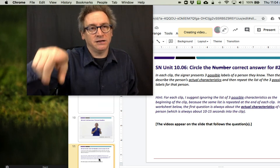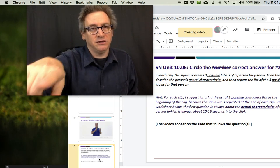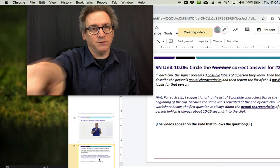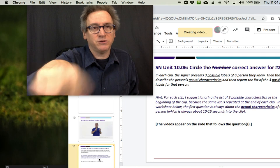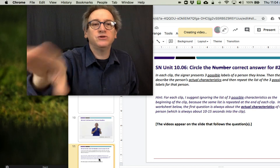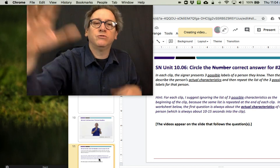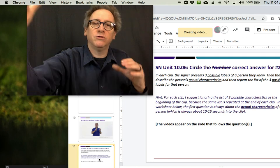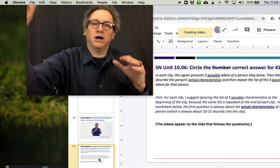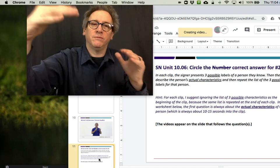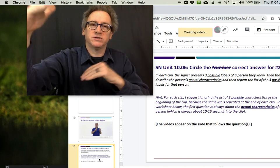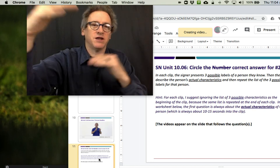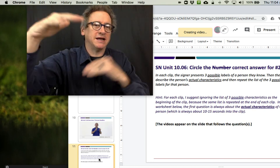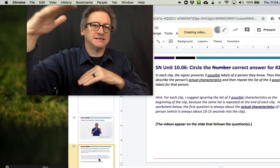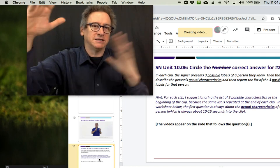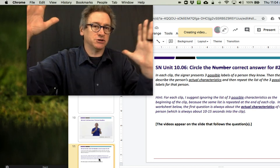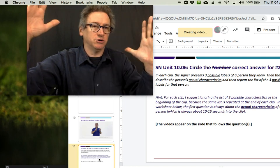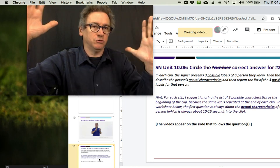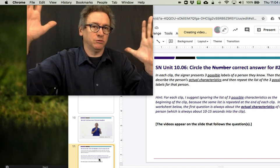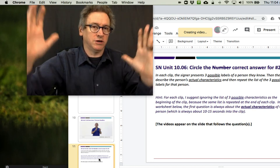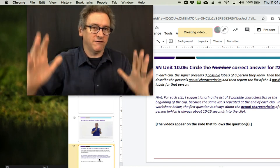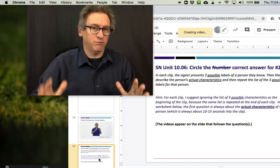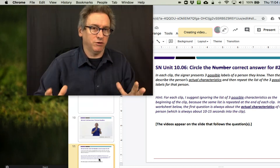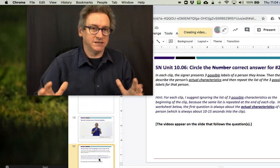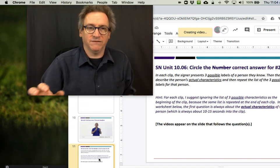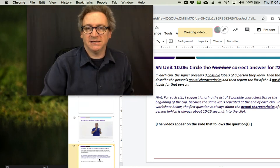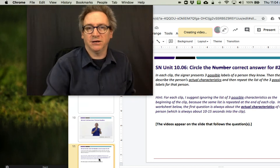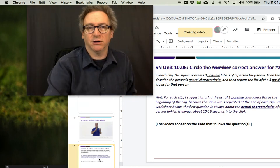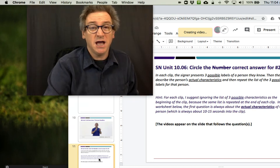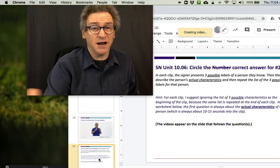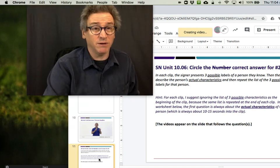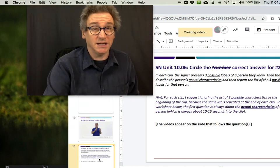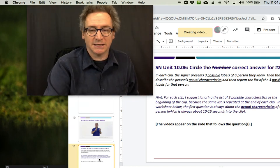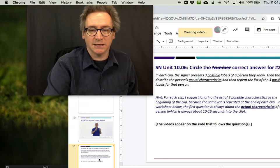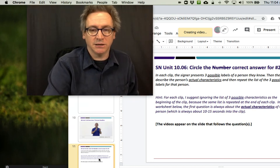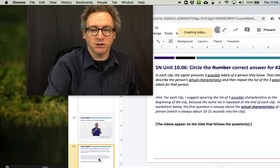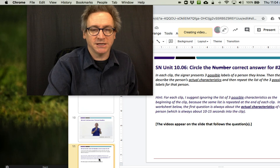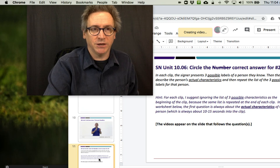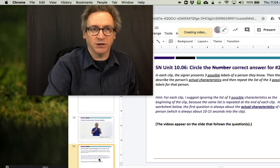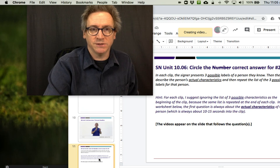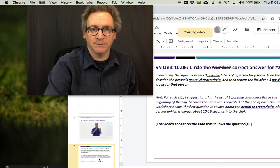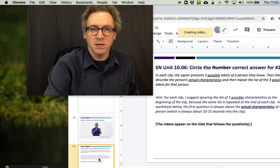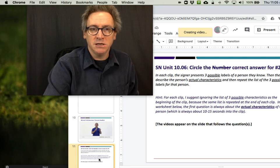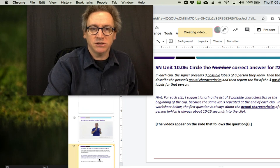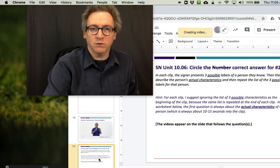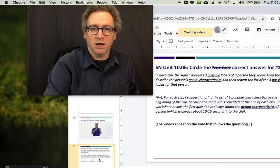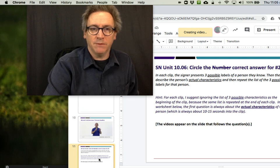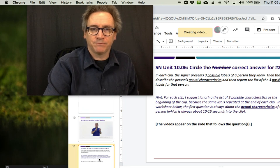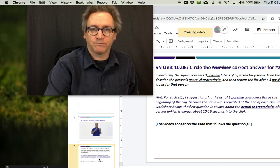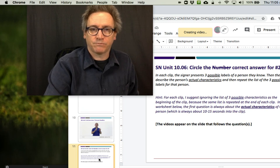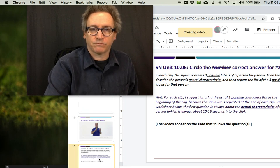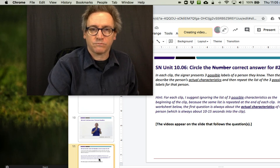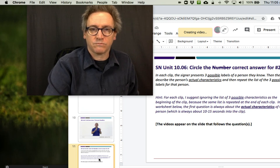and the person who there's another ASL teacher who kind of put this advice in here, and I really liked it, and she said we could use them. So